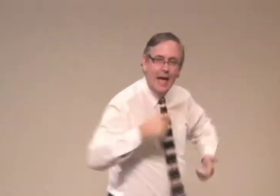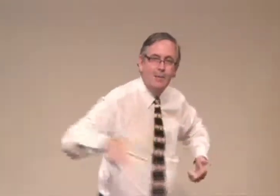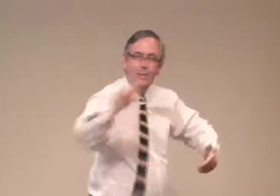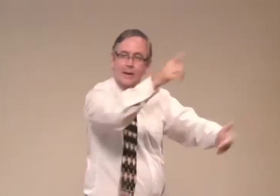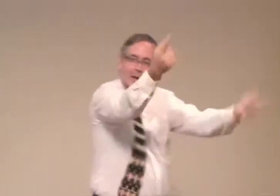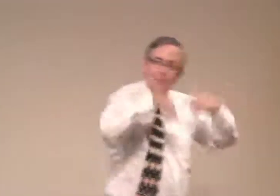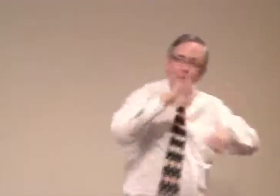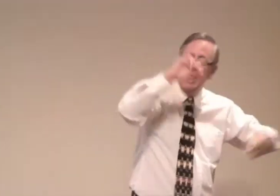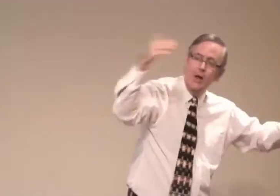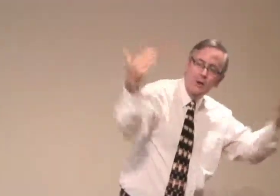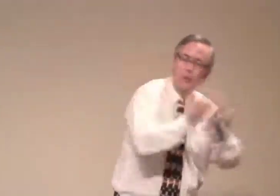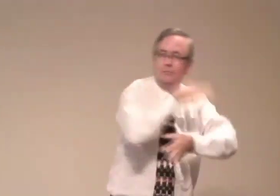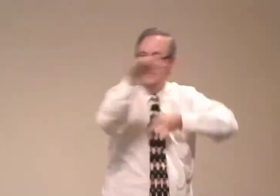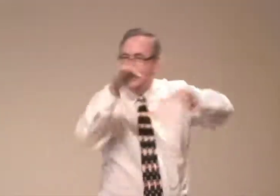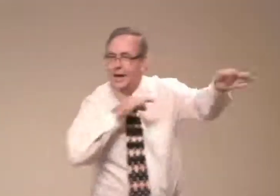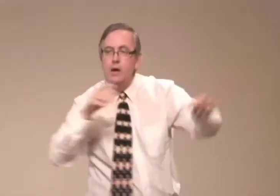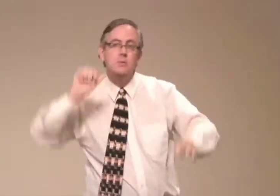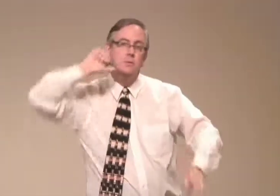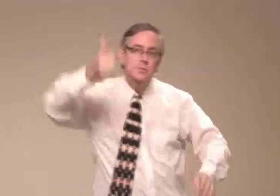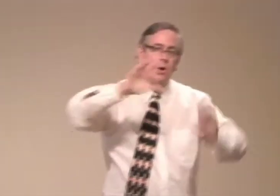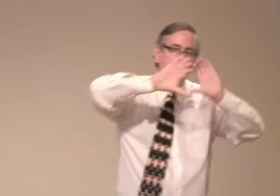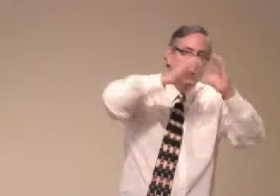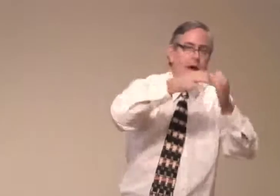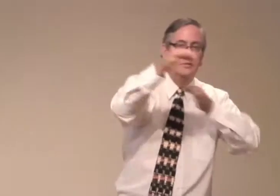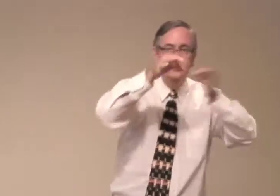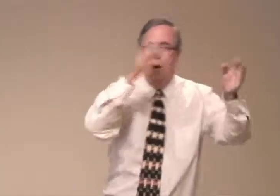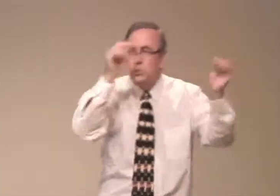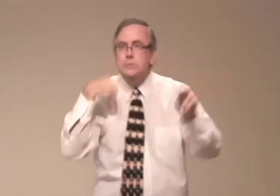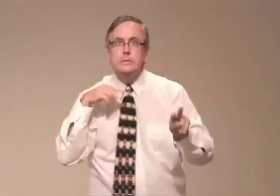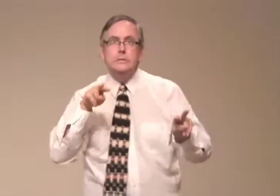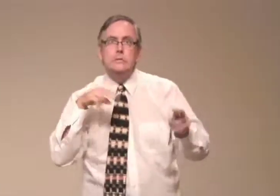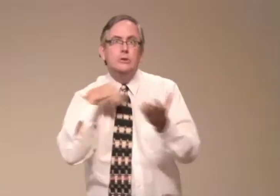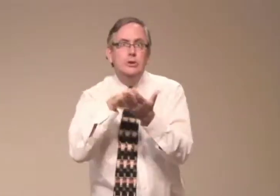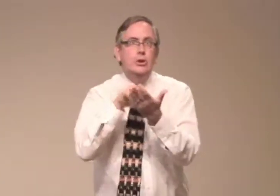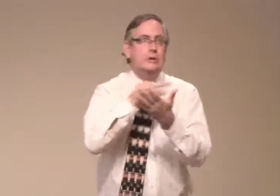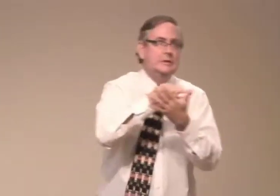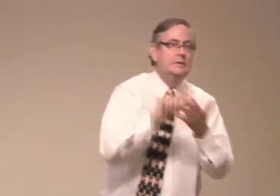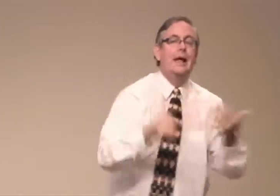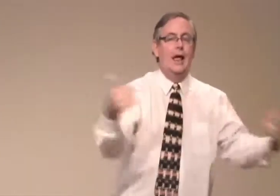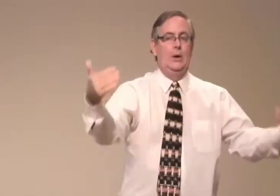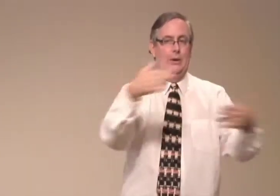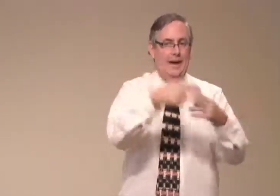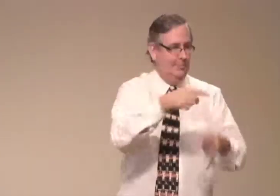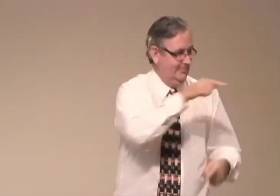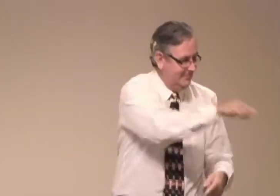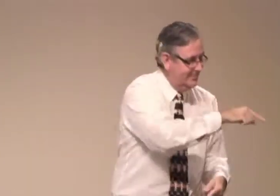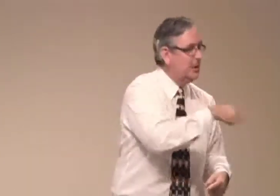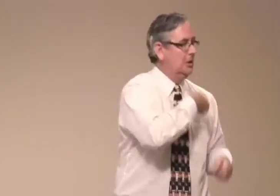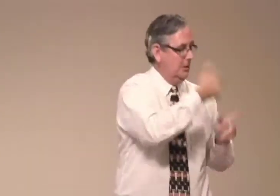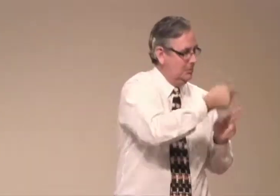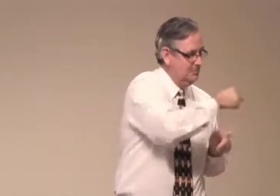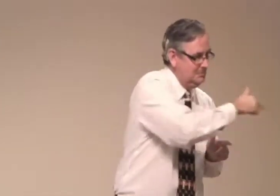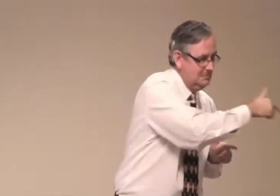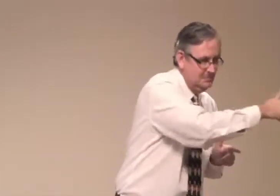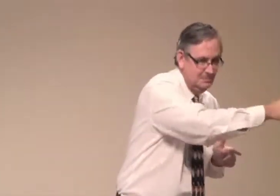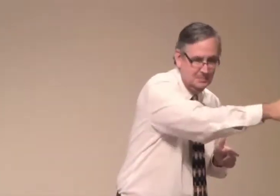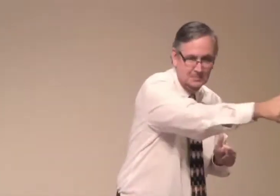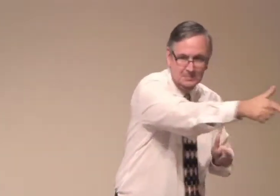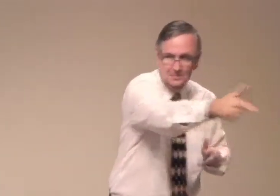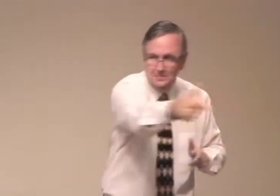The RA is introducing everybody and welcoming everybody and telling them what we're going to do over the next few days. And then it goes around